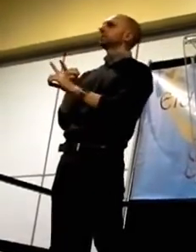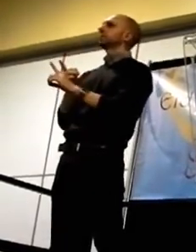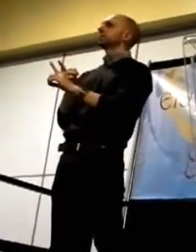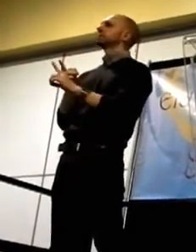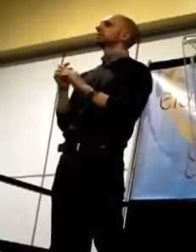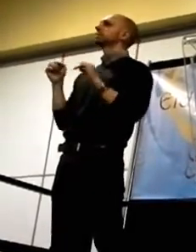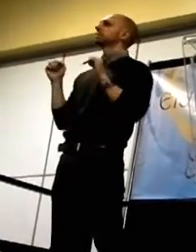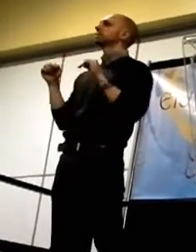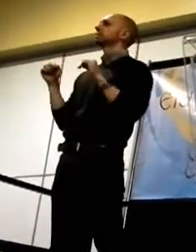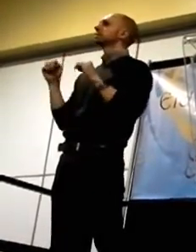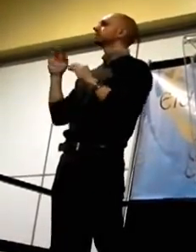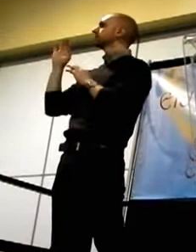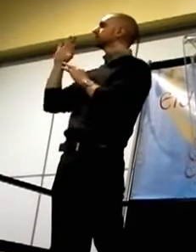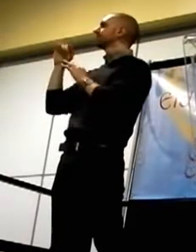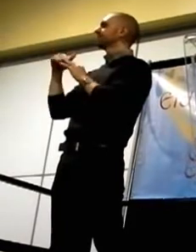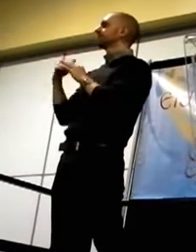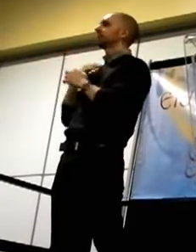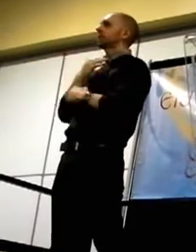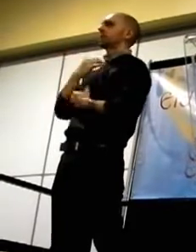in a humiliation of these practices.